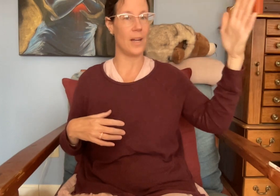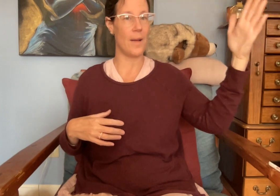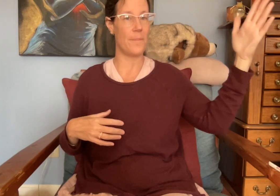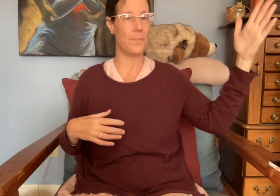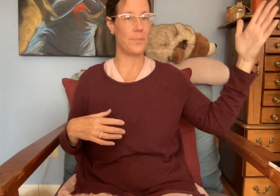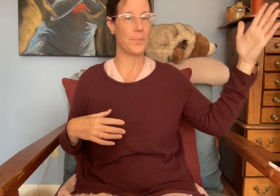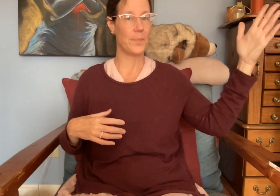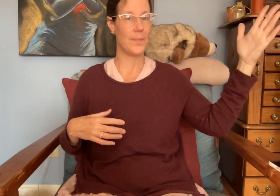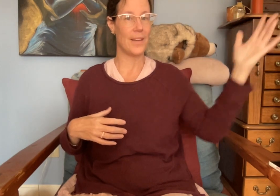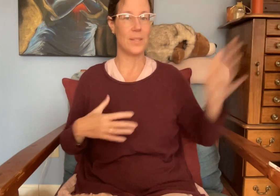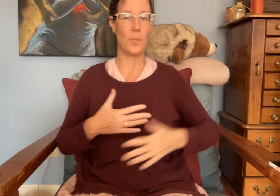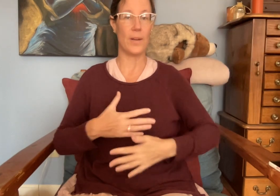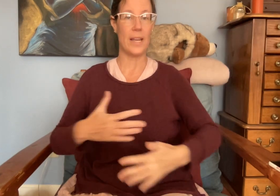up. To breathe.